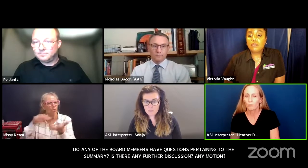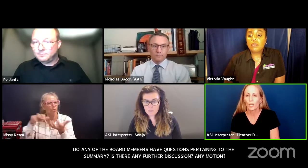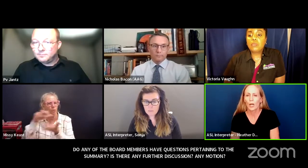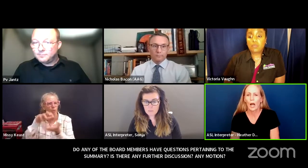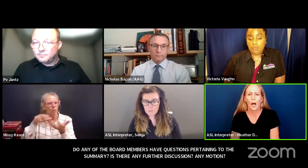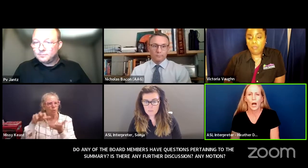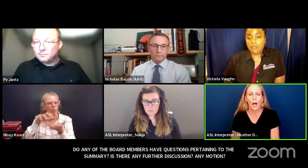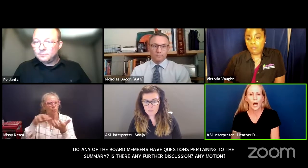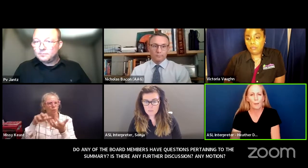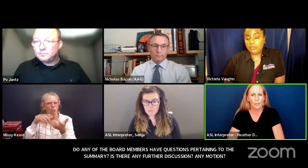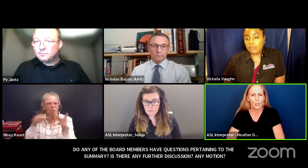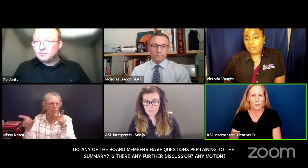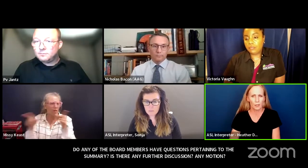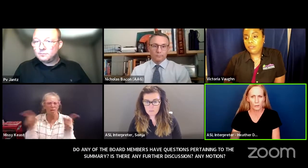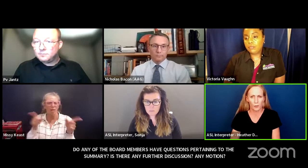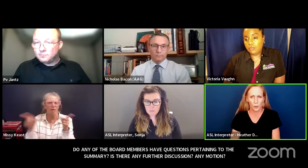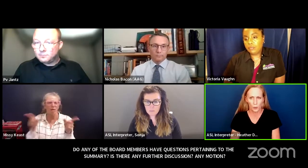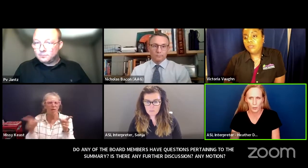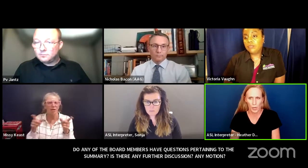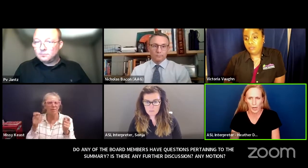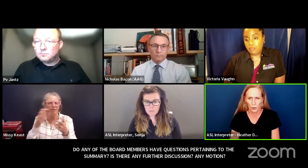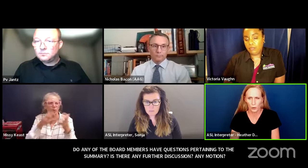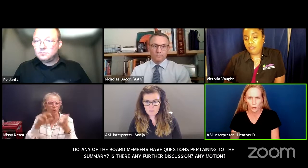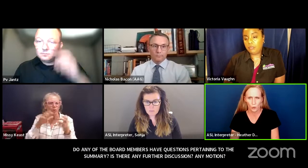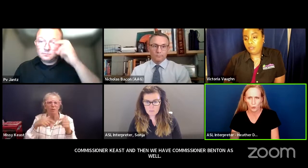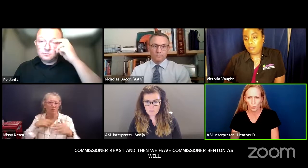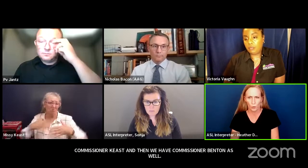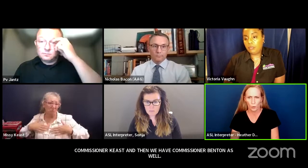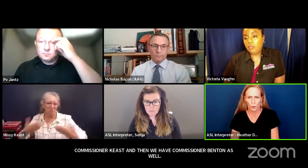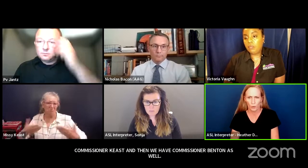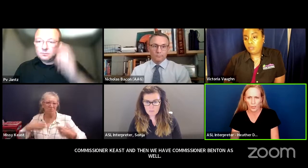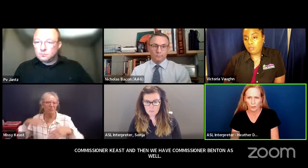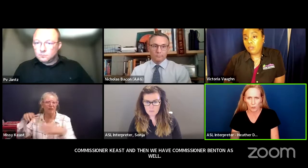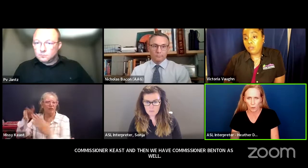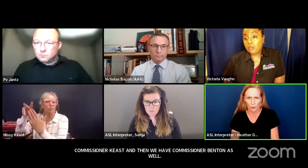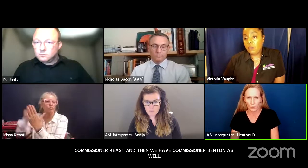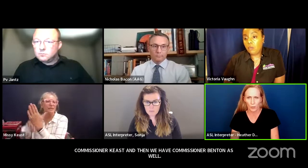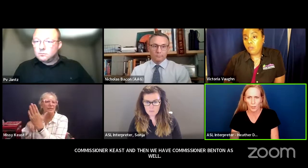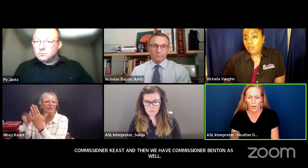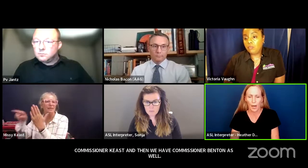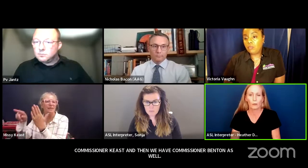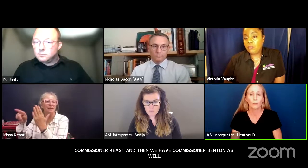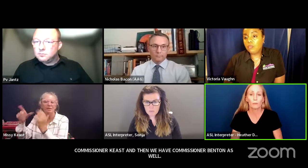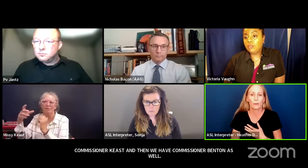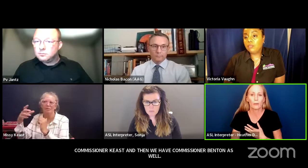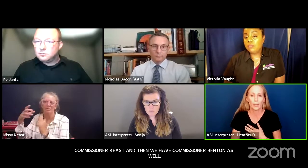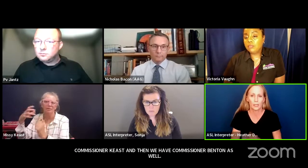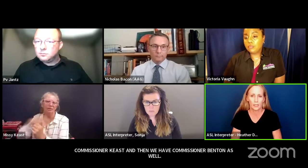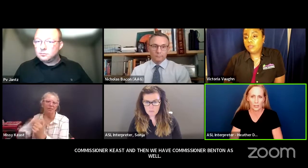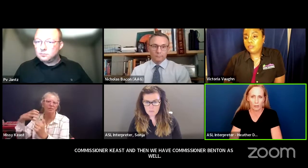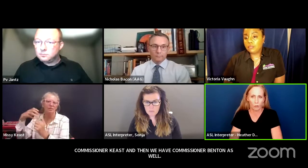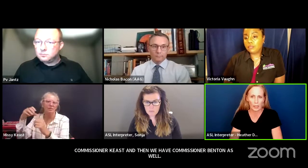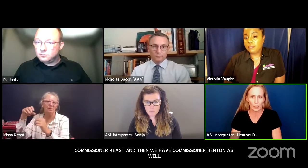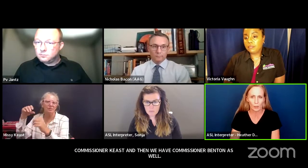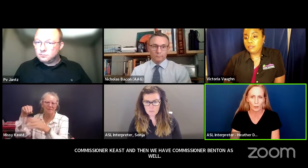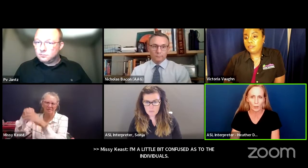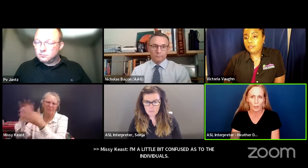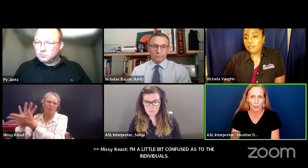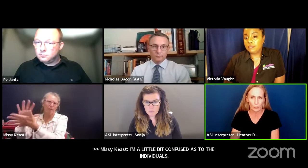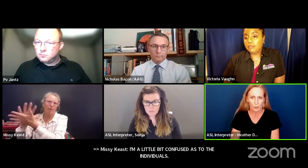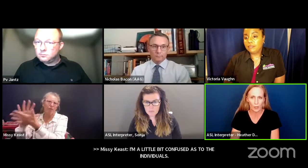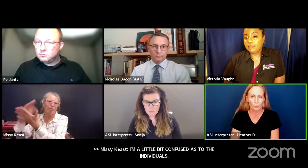Keist. I'm a little bit confused as to the individuals. I will admit that I did not